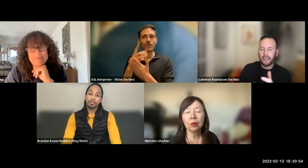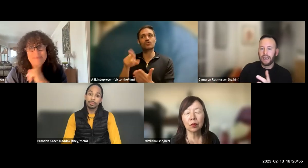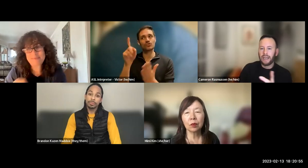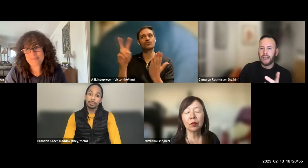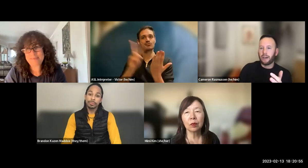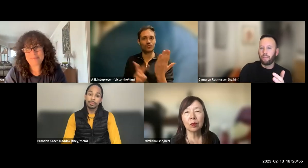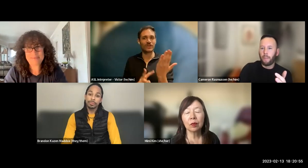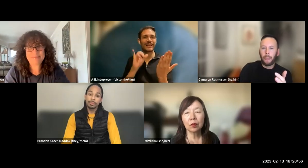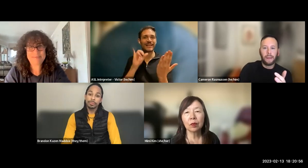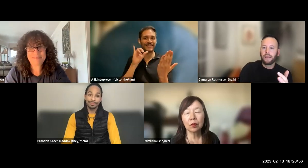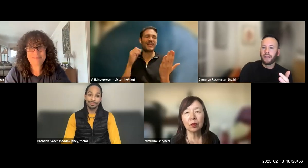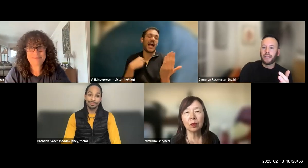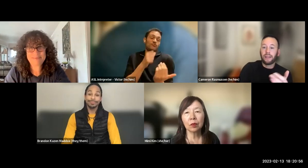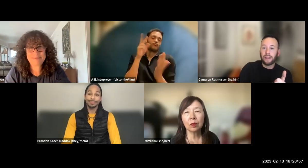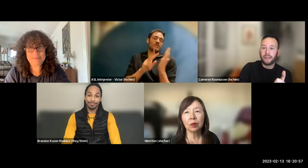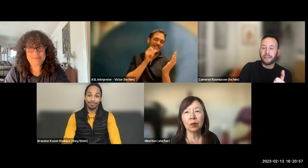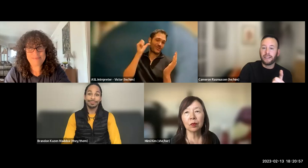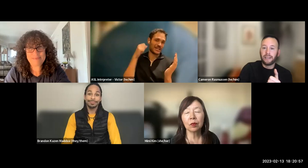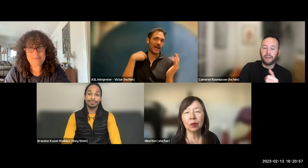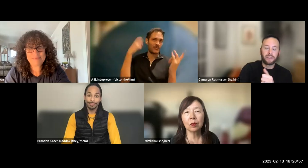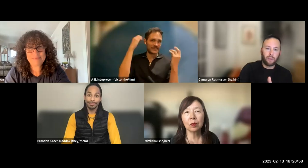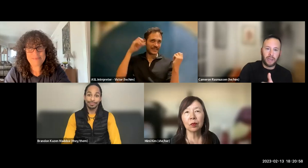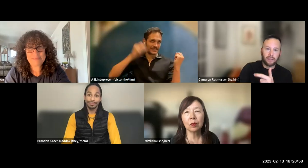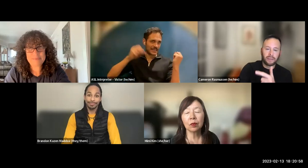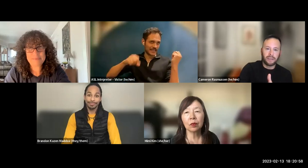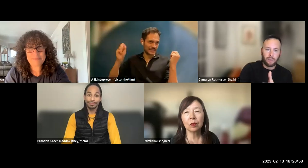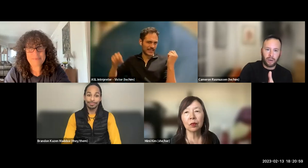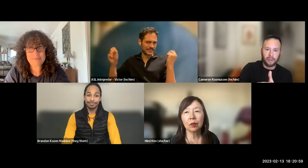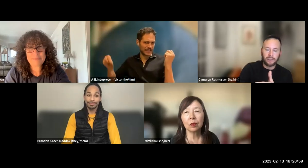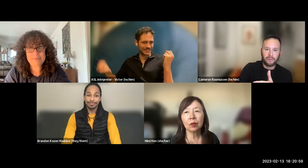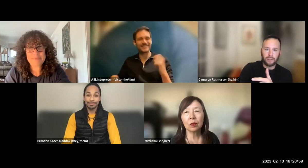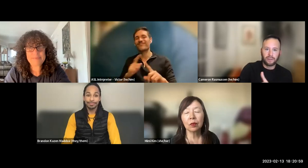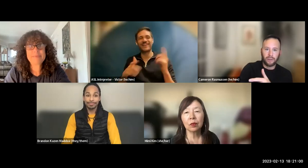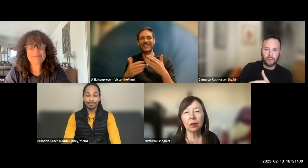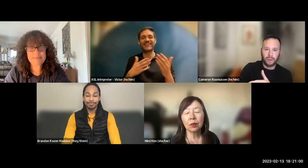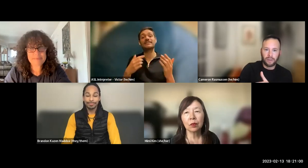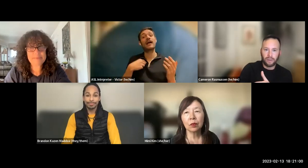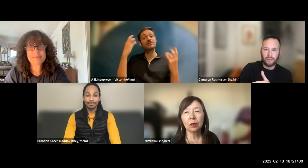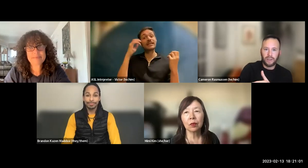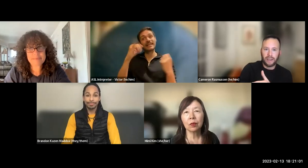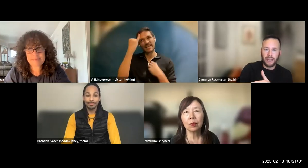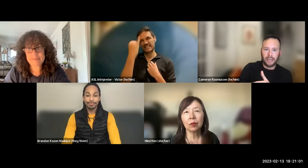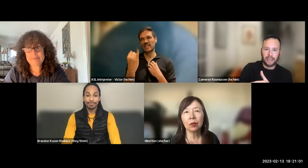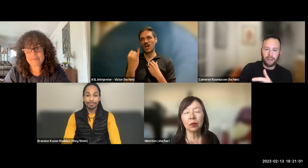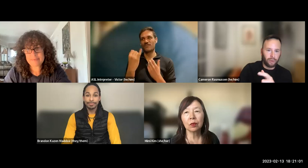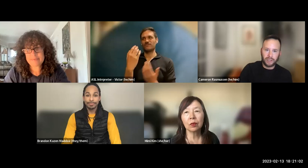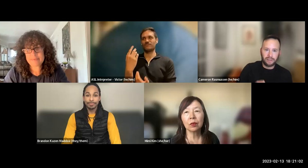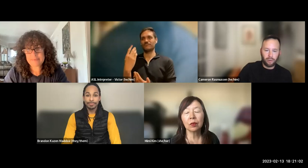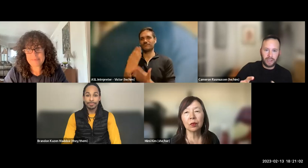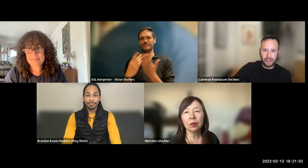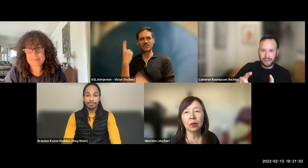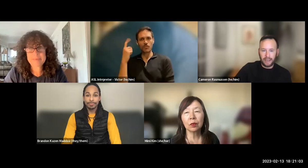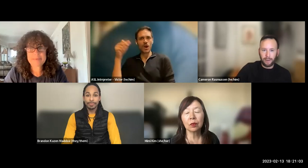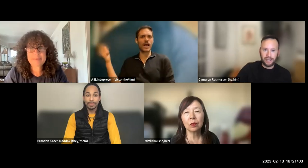yes. I think this idea of someone else and somewhere else feels so critical, and that like if we're